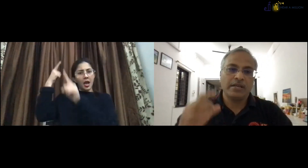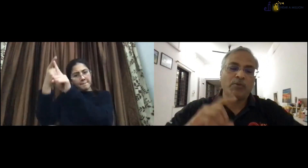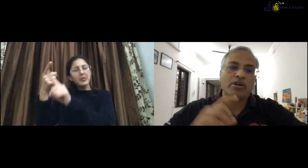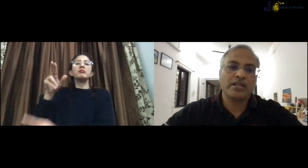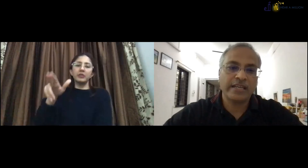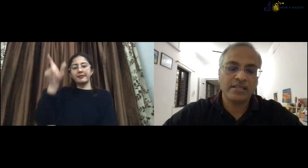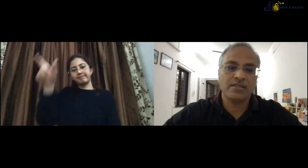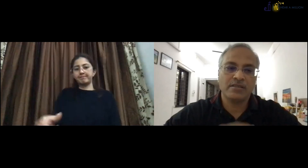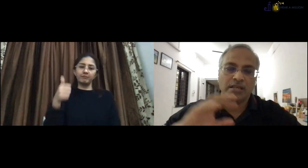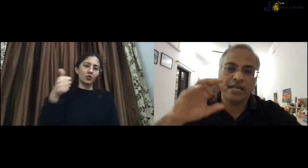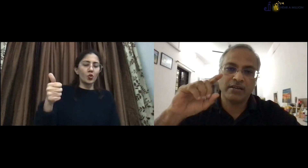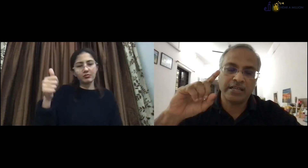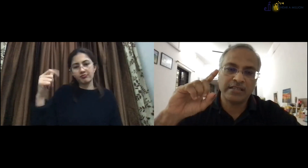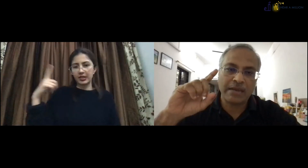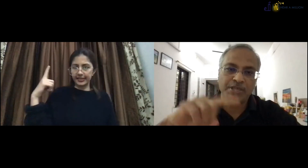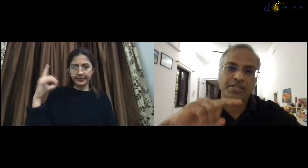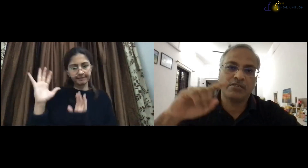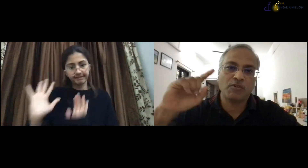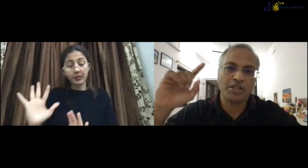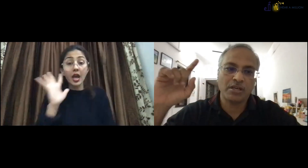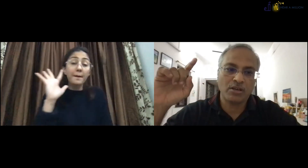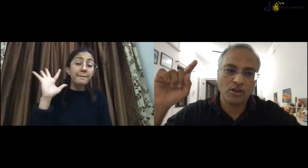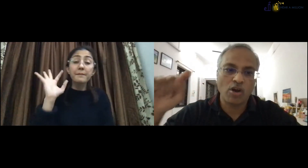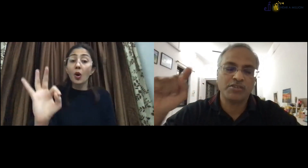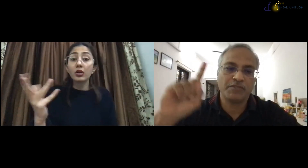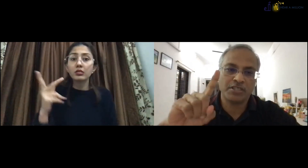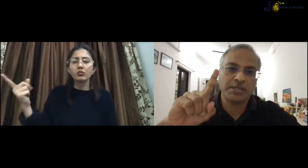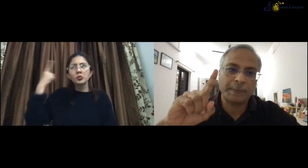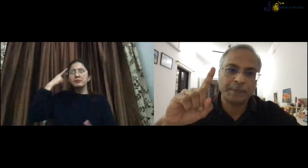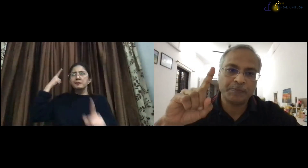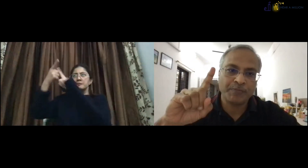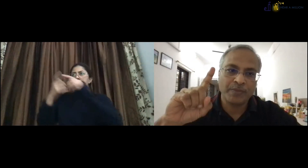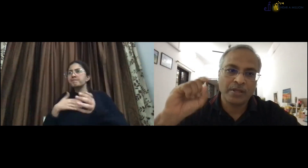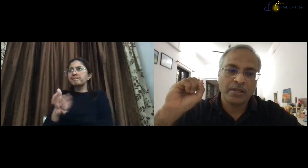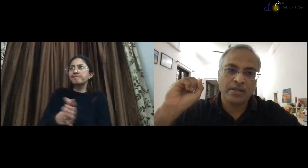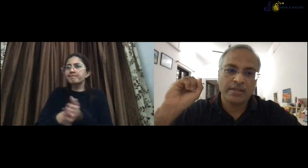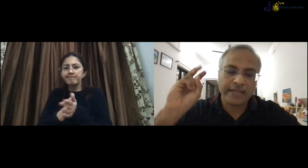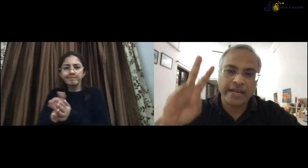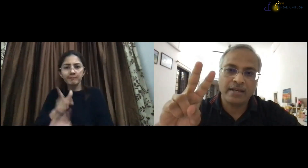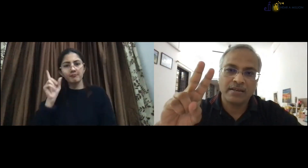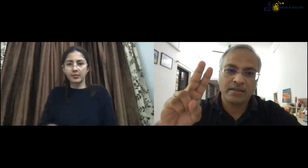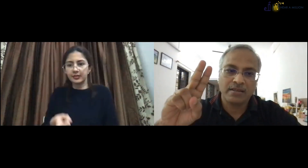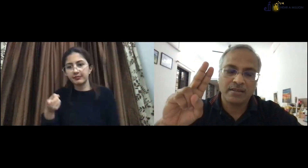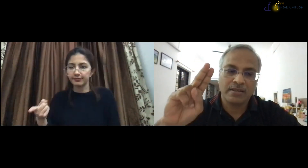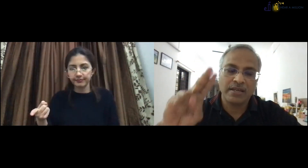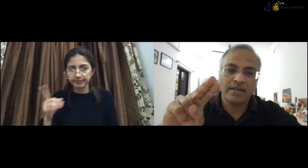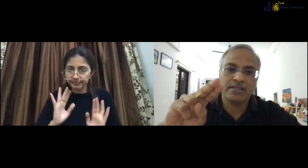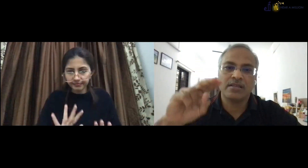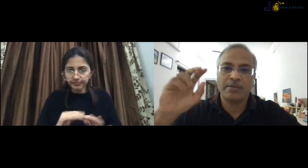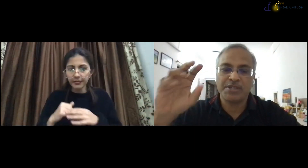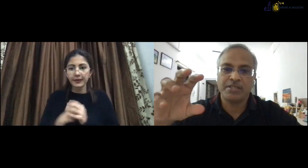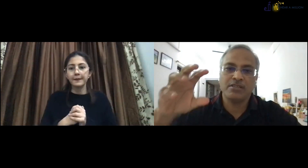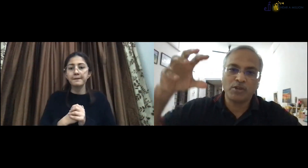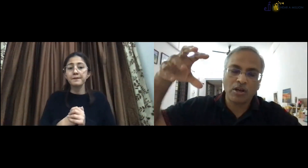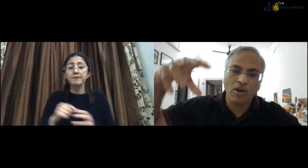in. The important thing is the leader is ambitious for the cause first. The second, the